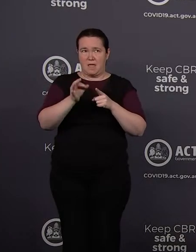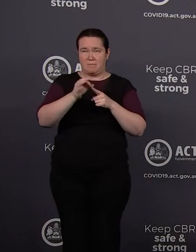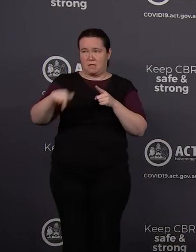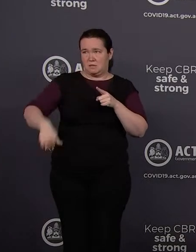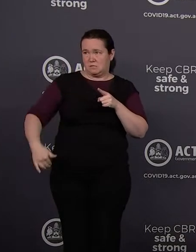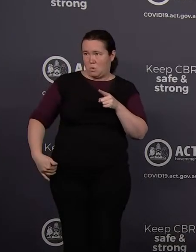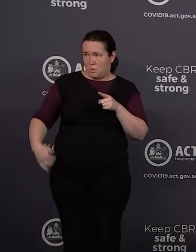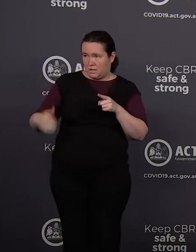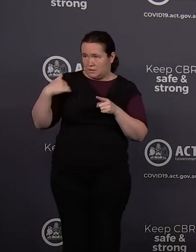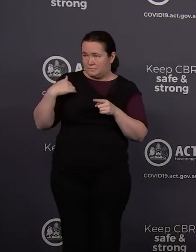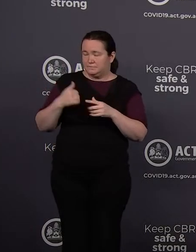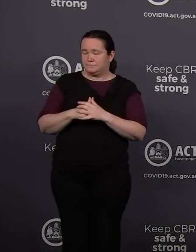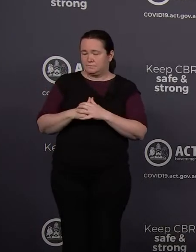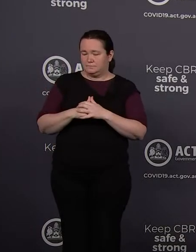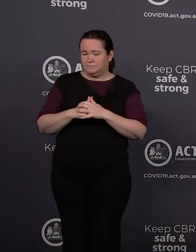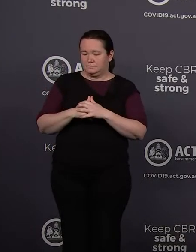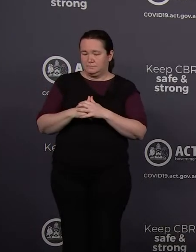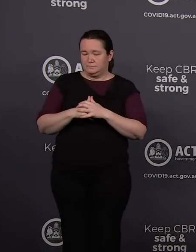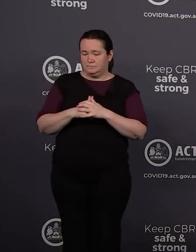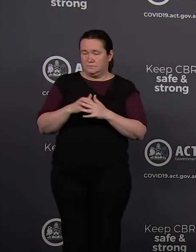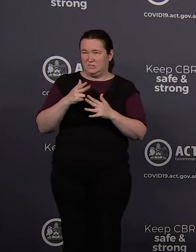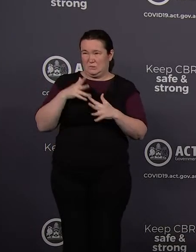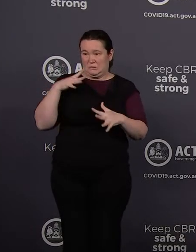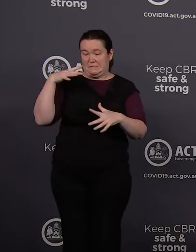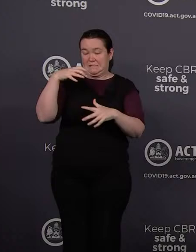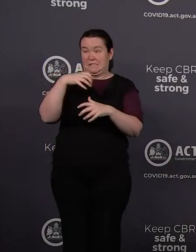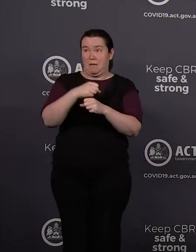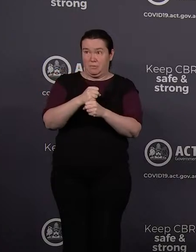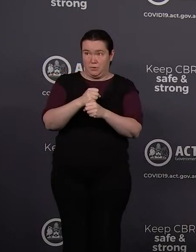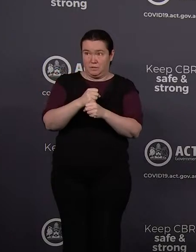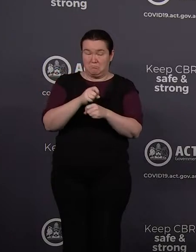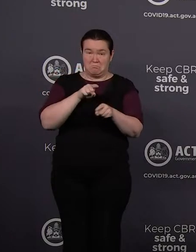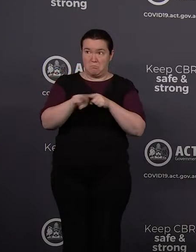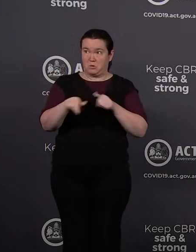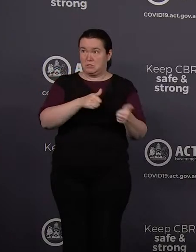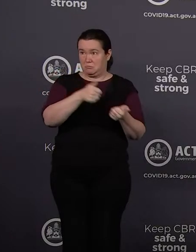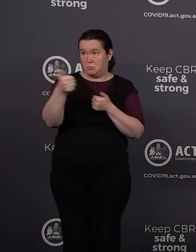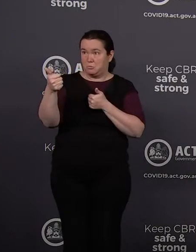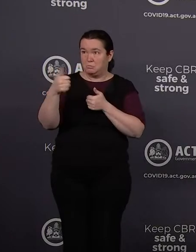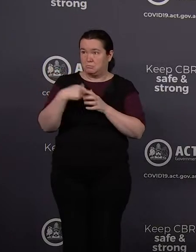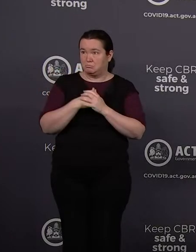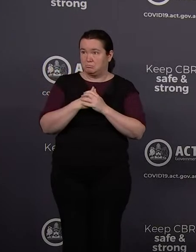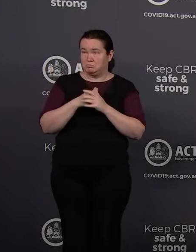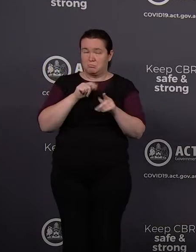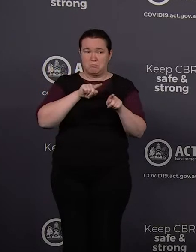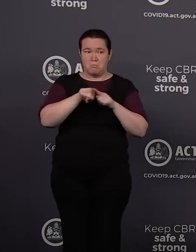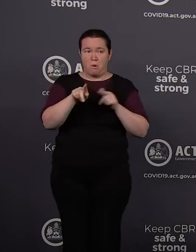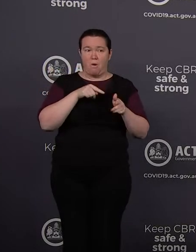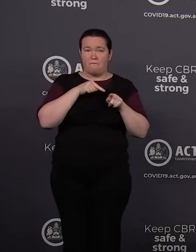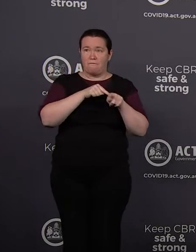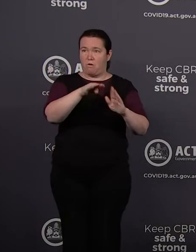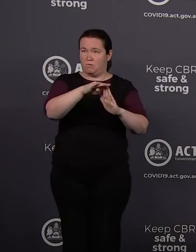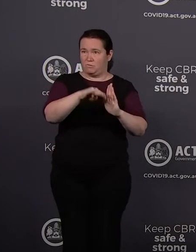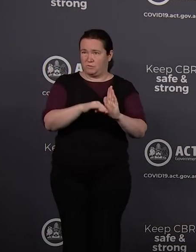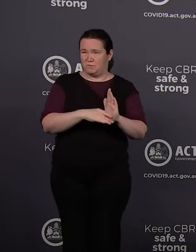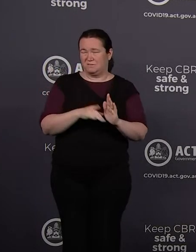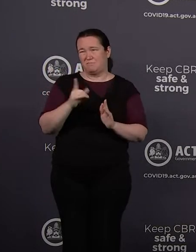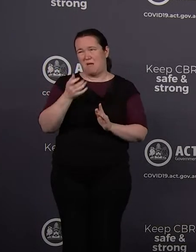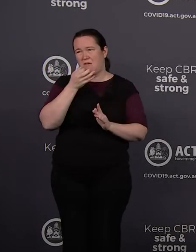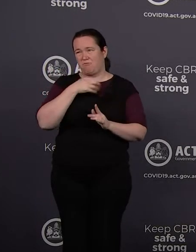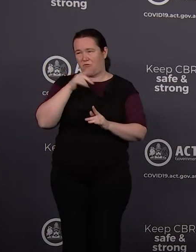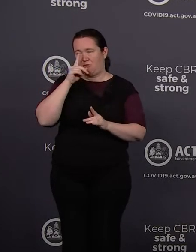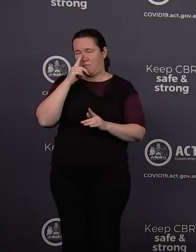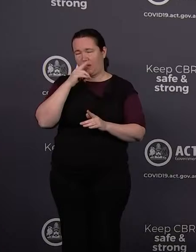morning. In summary, generally very good, with a few examples like the 2 that you